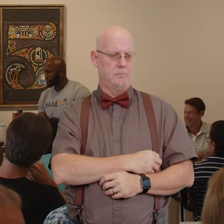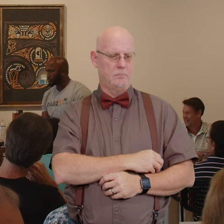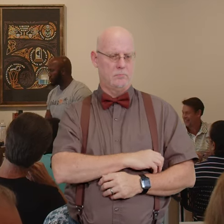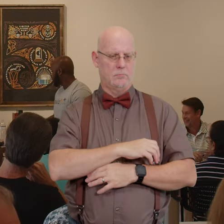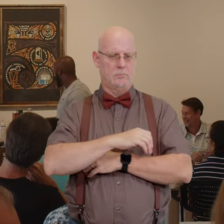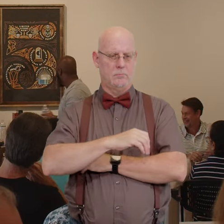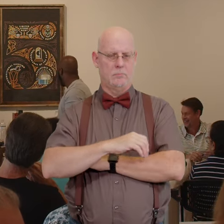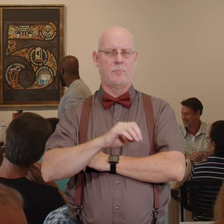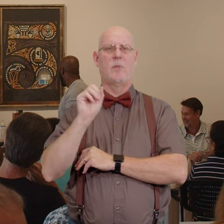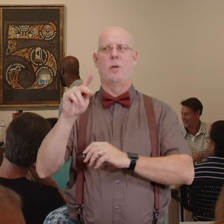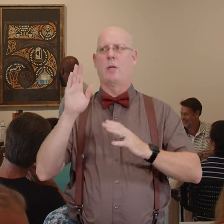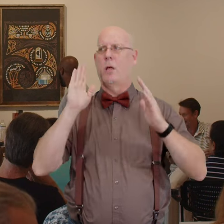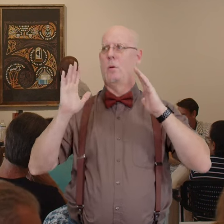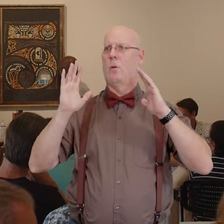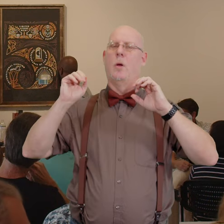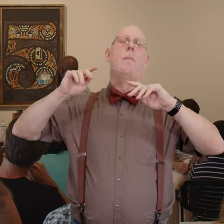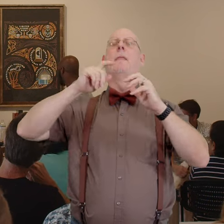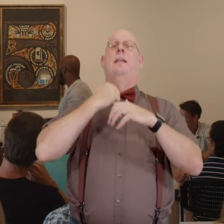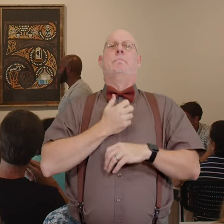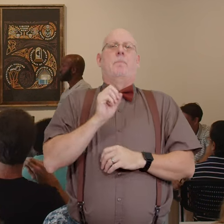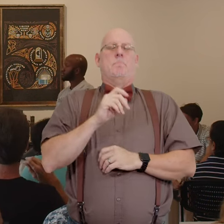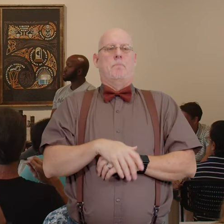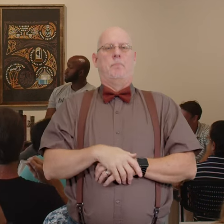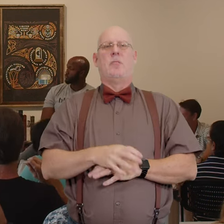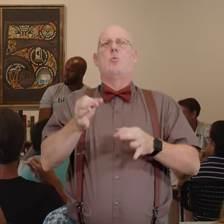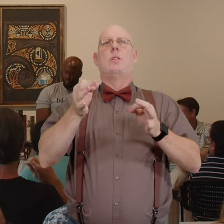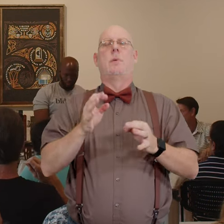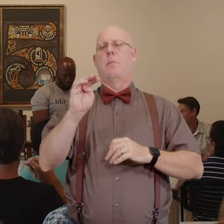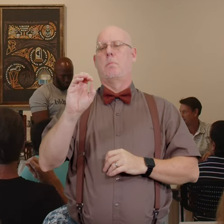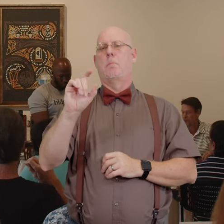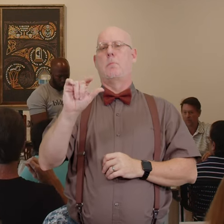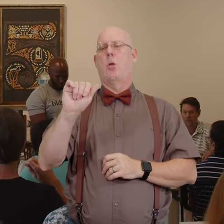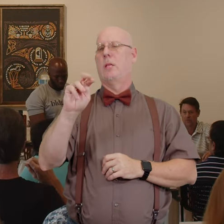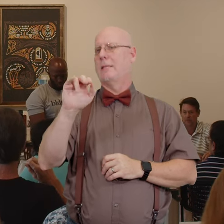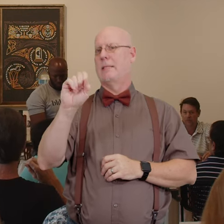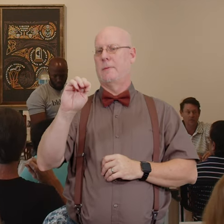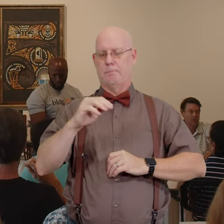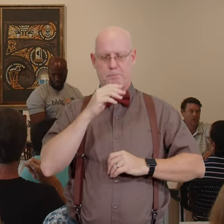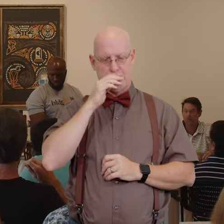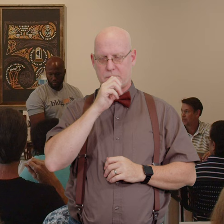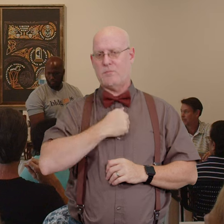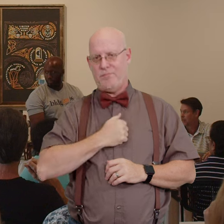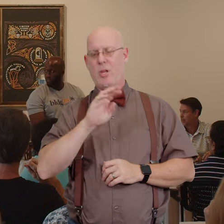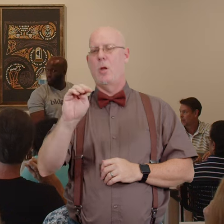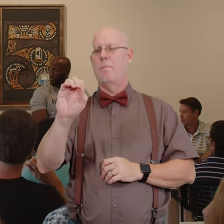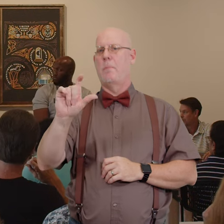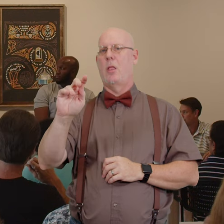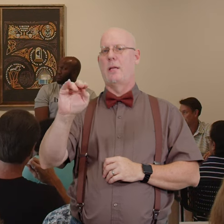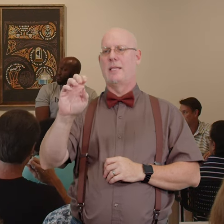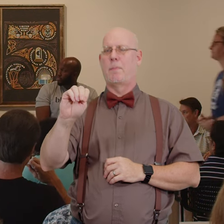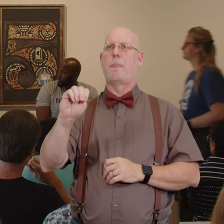Okay. Hello? Oh, sorry. Okay, can you explain Molinism? Okay, sorry.